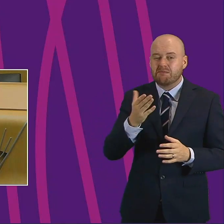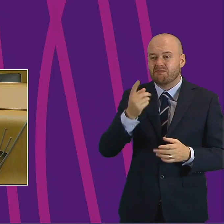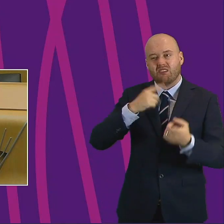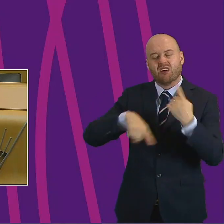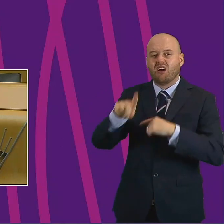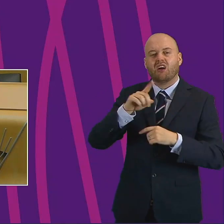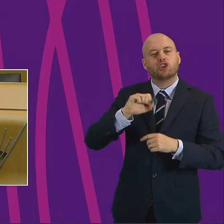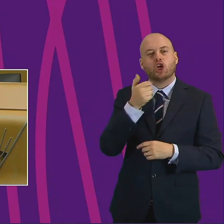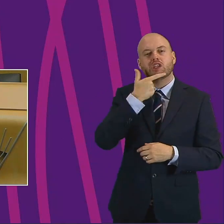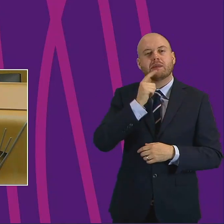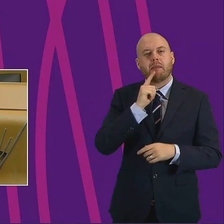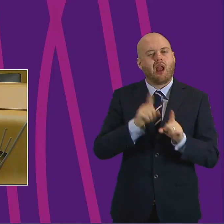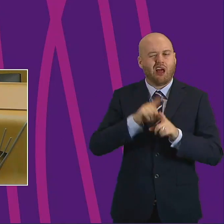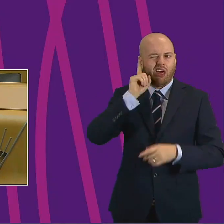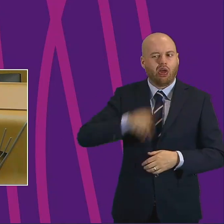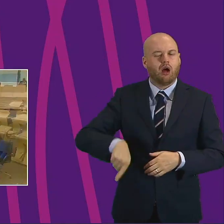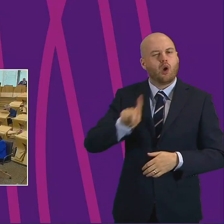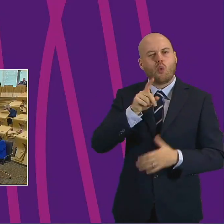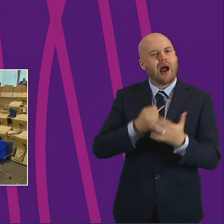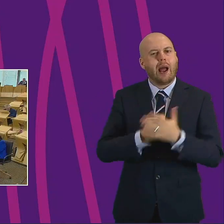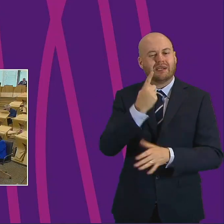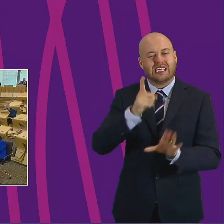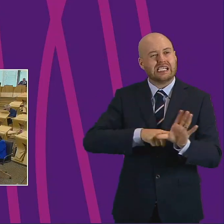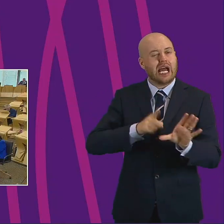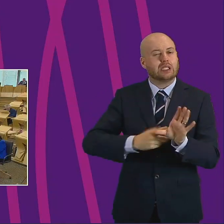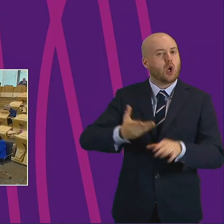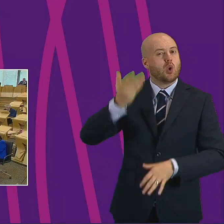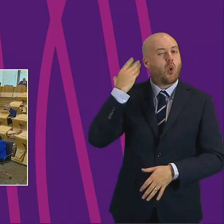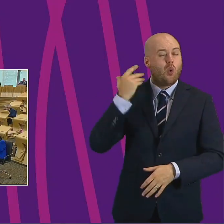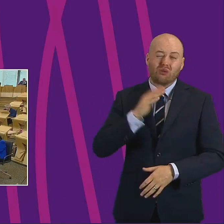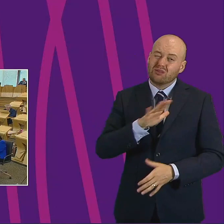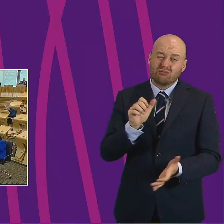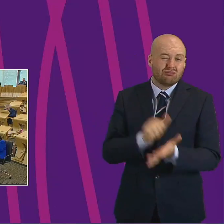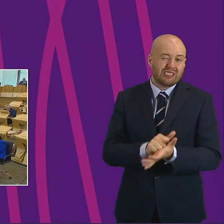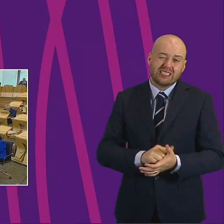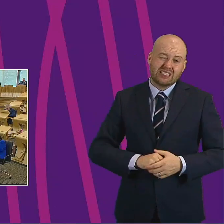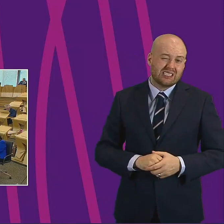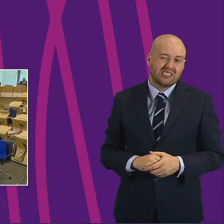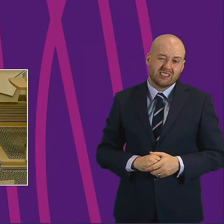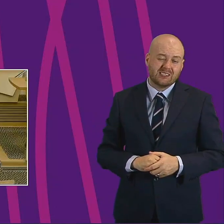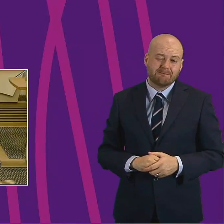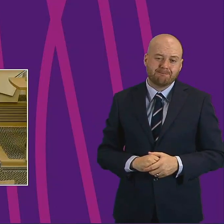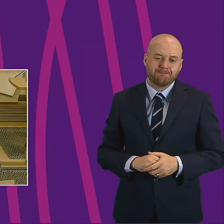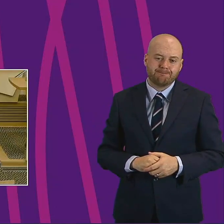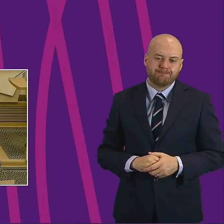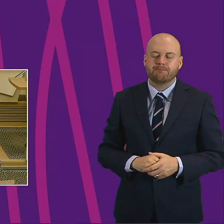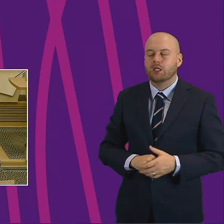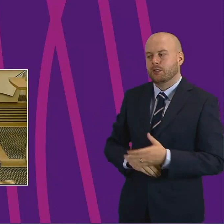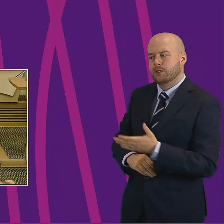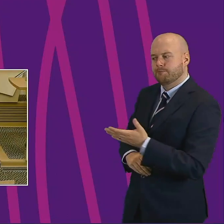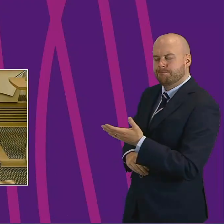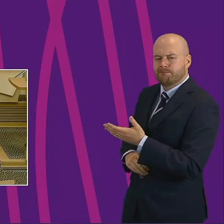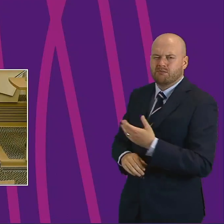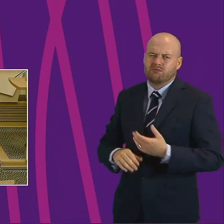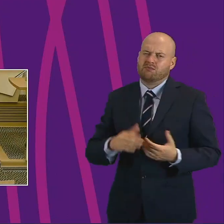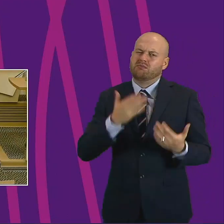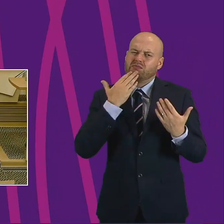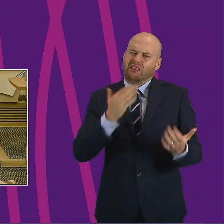those years and years ago. Thank you. Cabinet Secretary. Thanks, Andrew White, for a question. Can I first and foremost say that